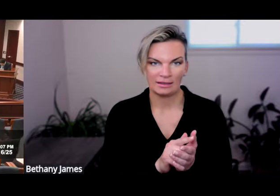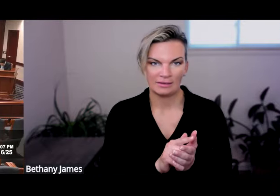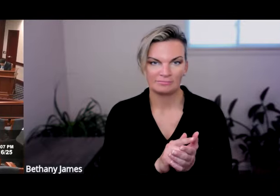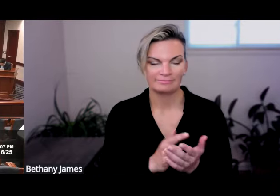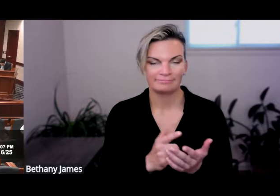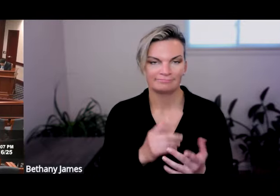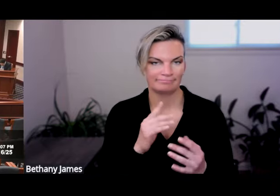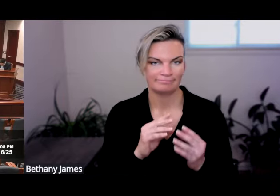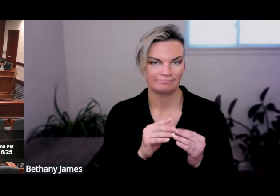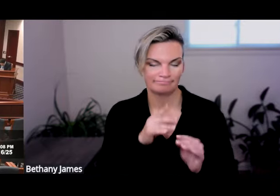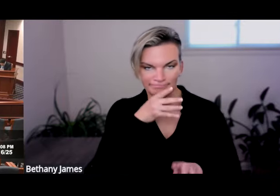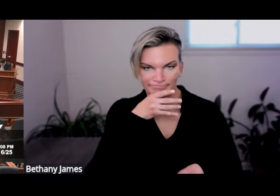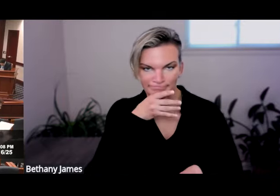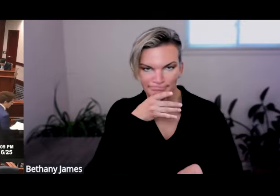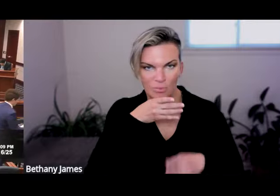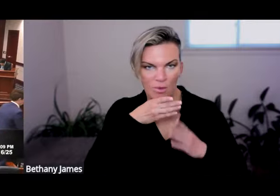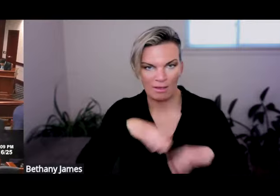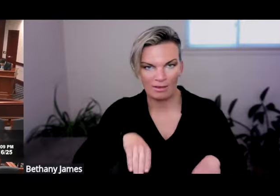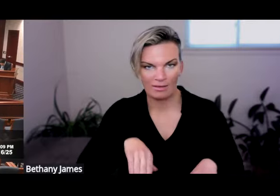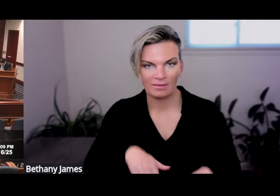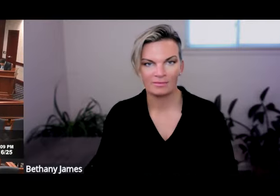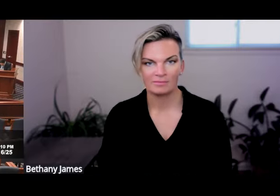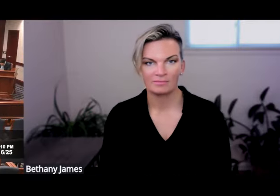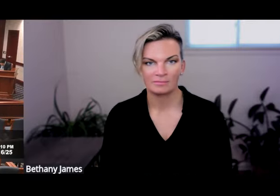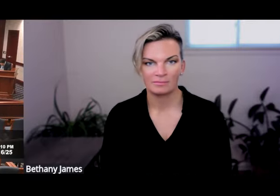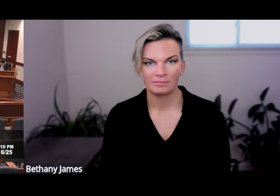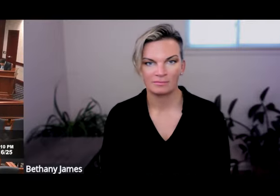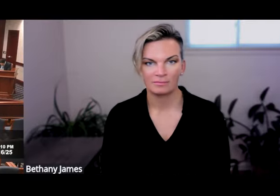I'll just say it when I read it again.